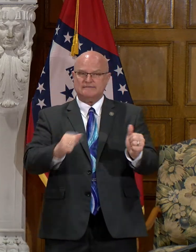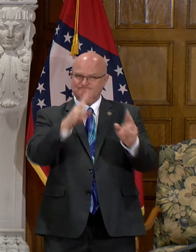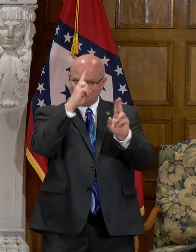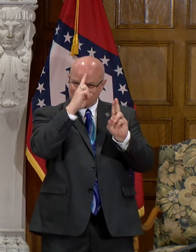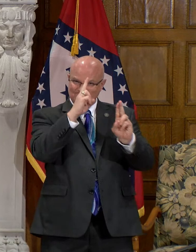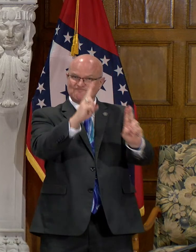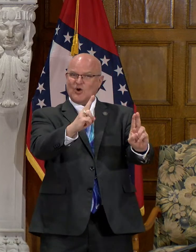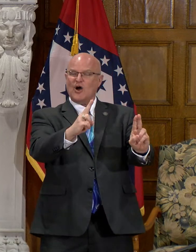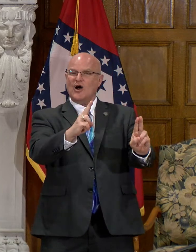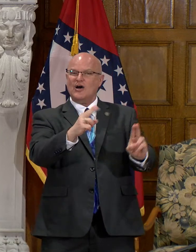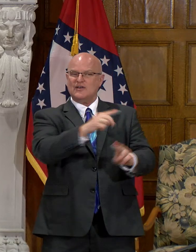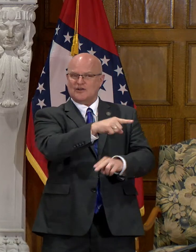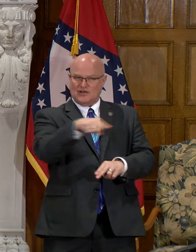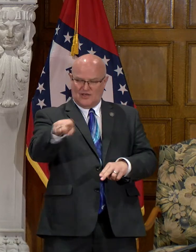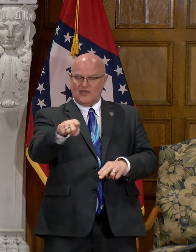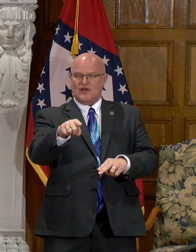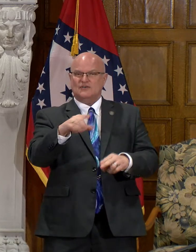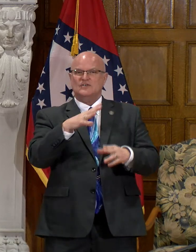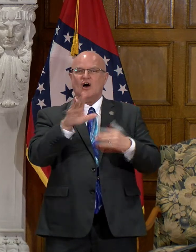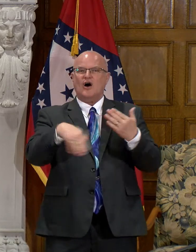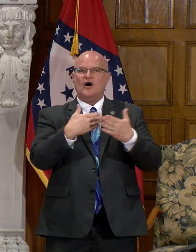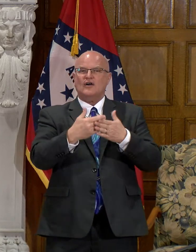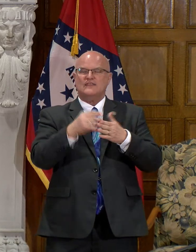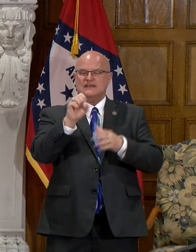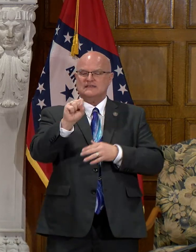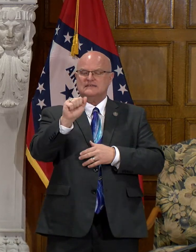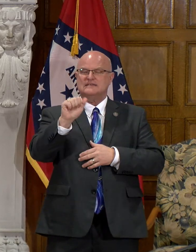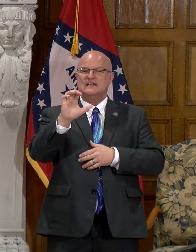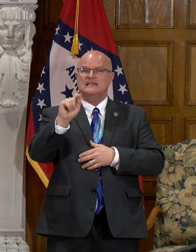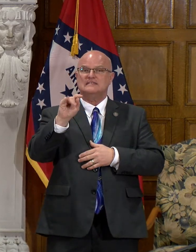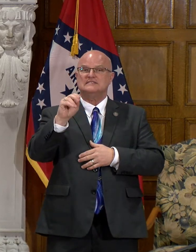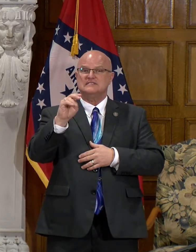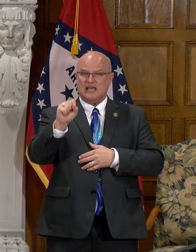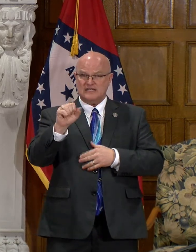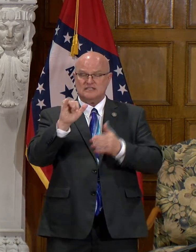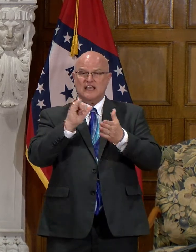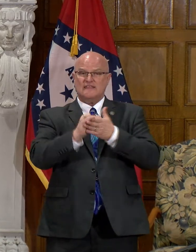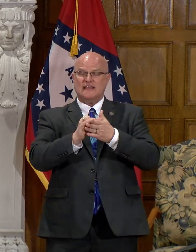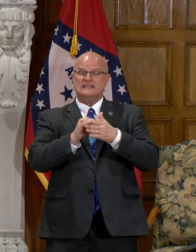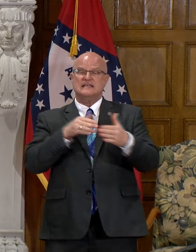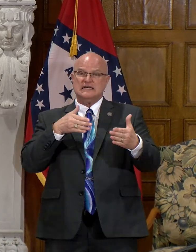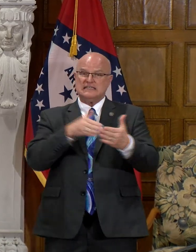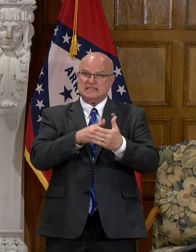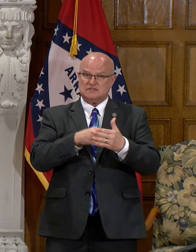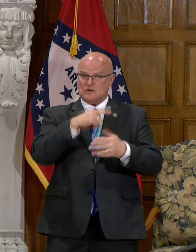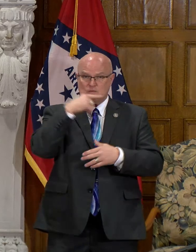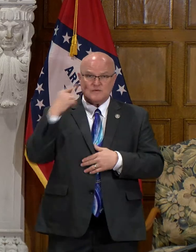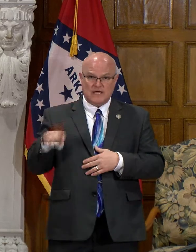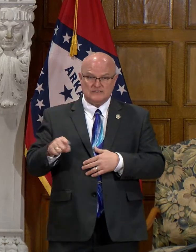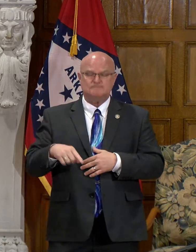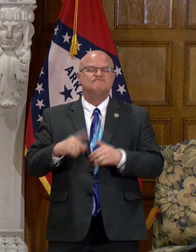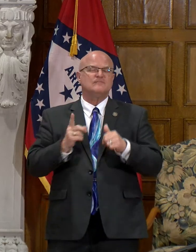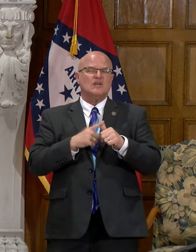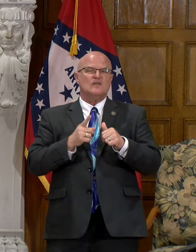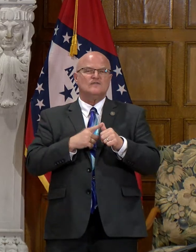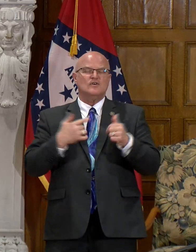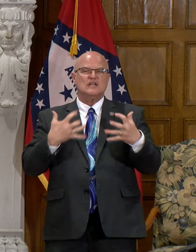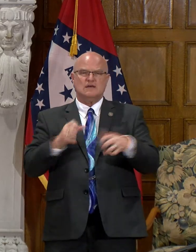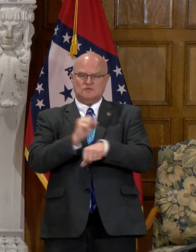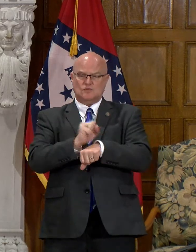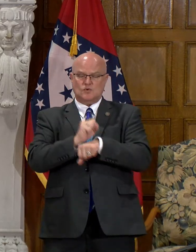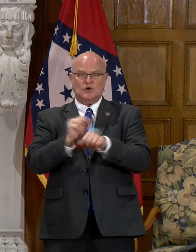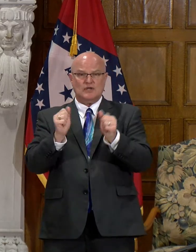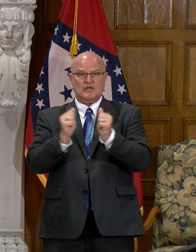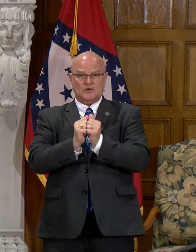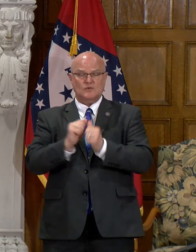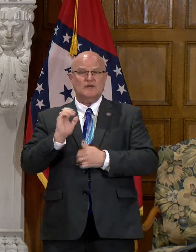honor the sanctions imposed by the international community against Russia. I first have been working